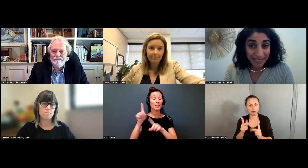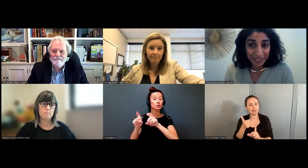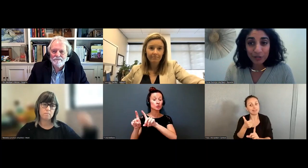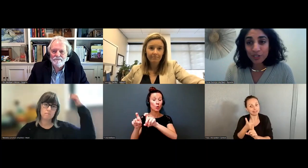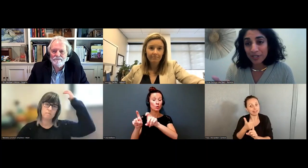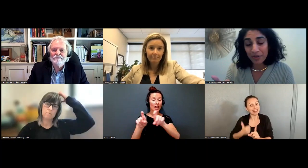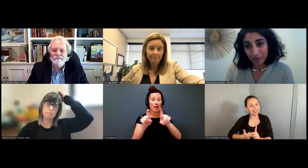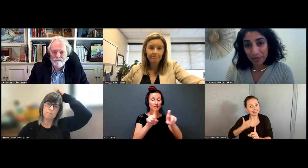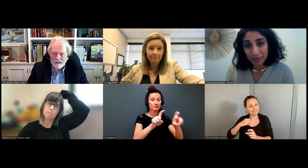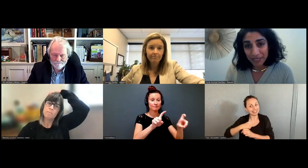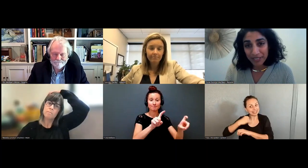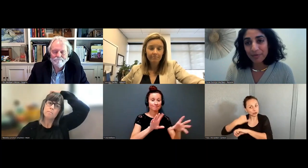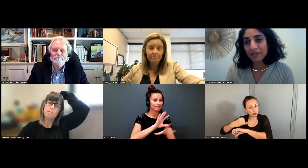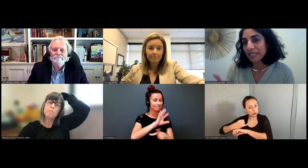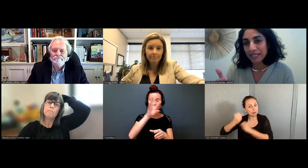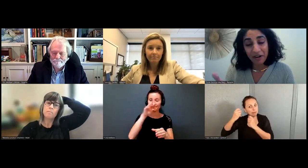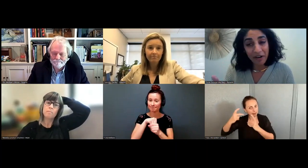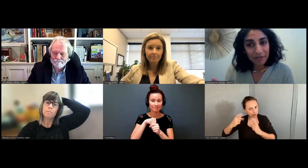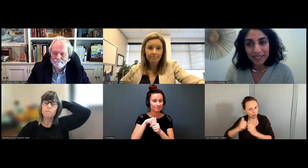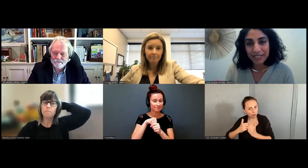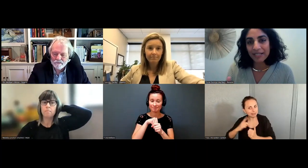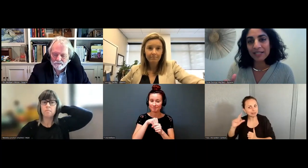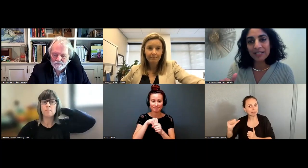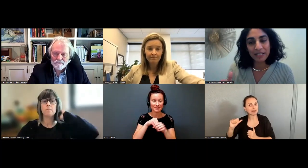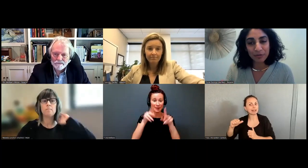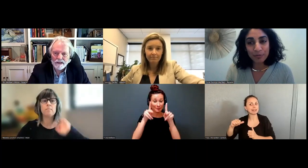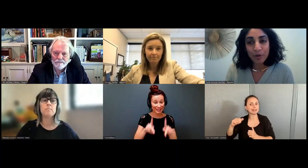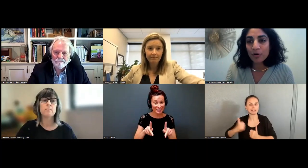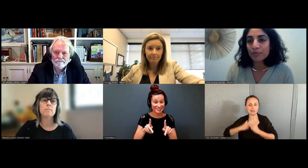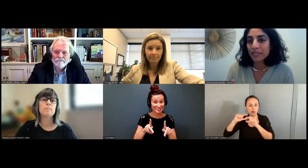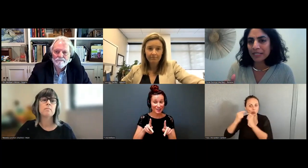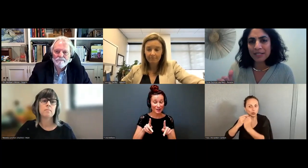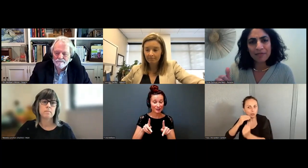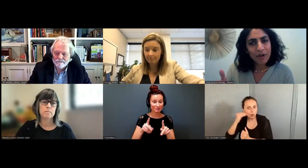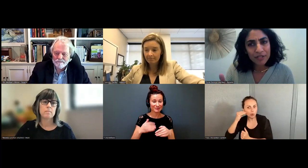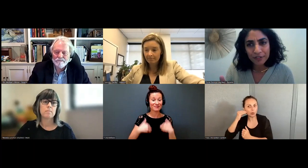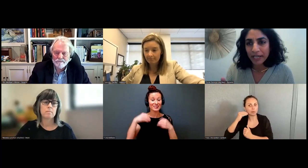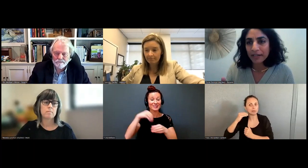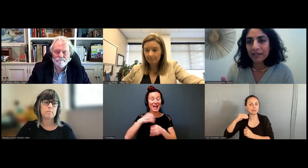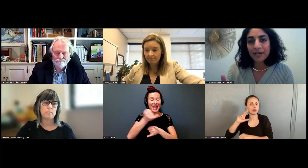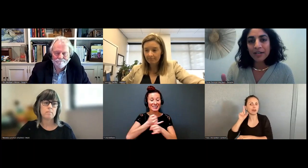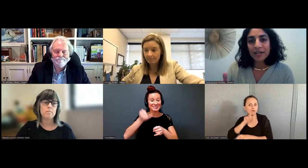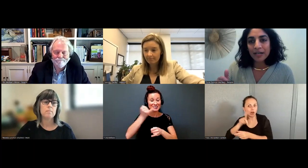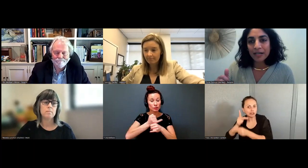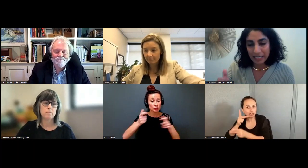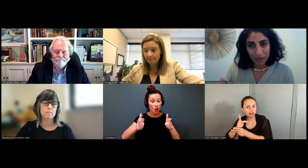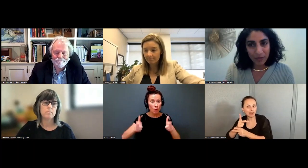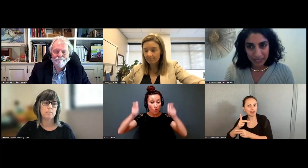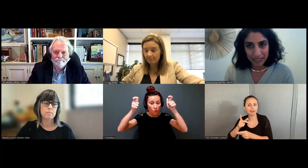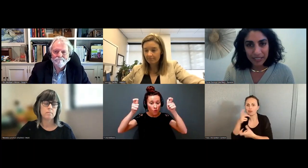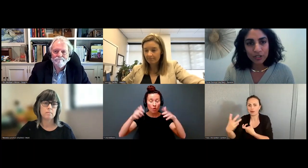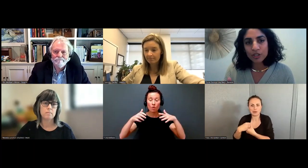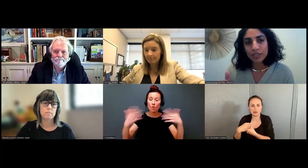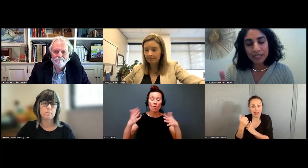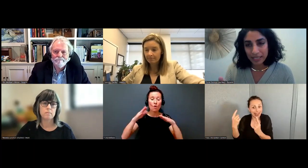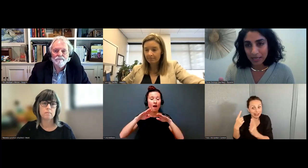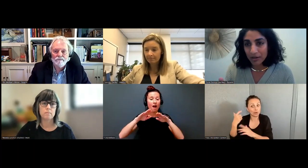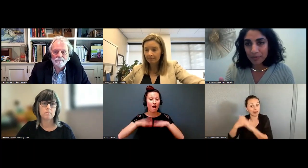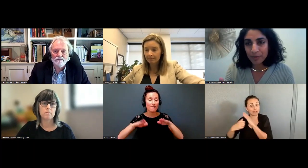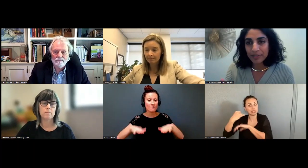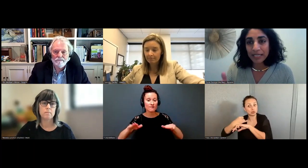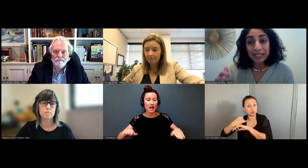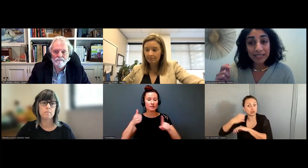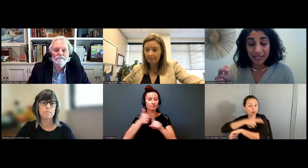living in institutions, a lot of people with disabilities in congregate settings, in group homes, kids in foster care, anyone in institutions,